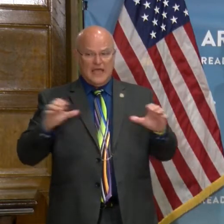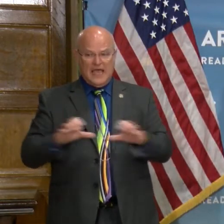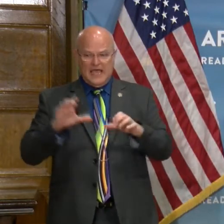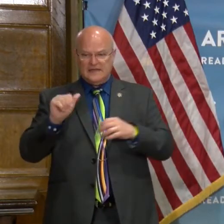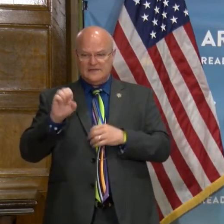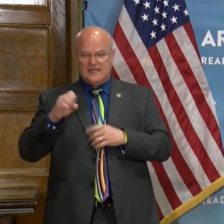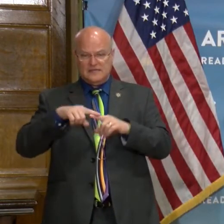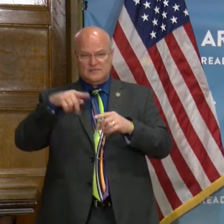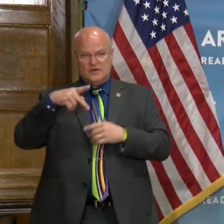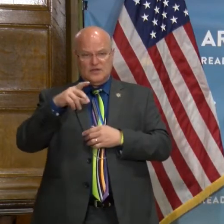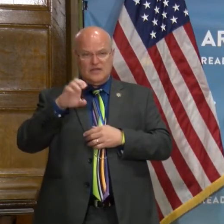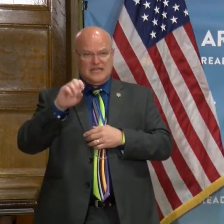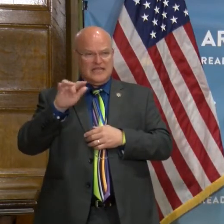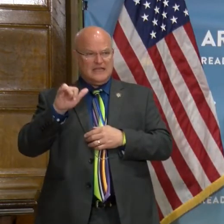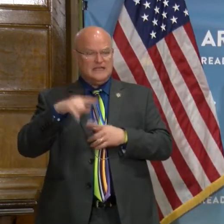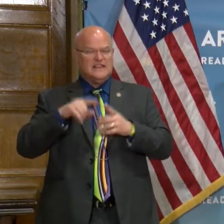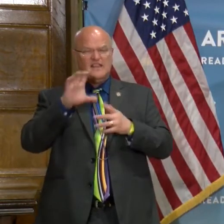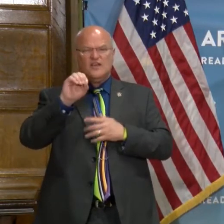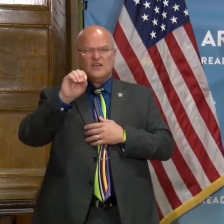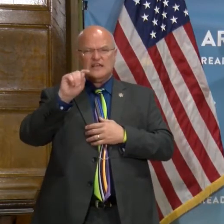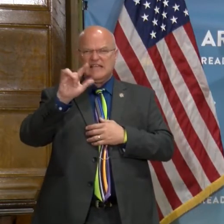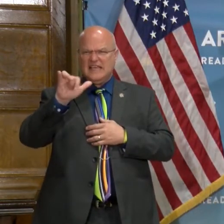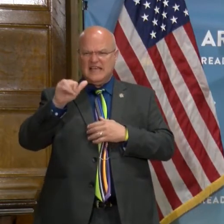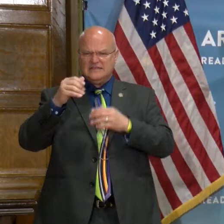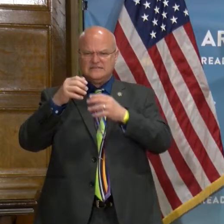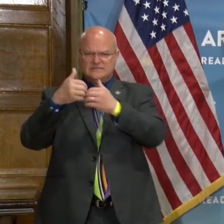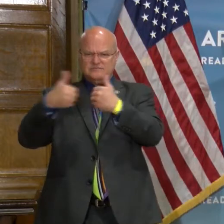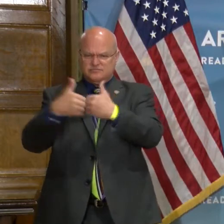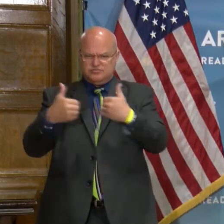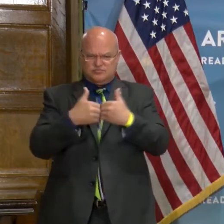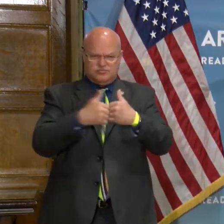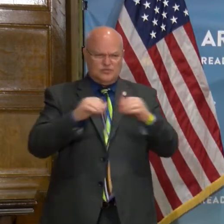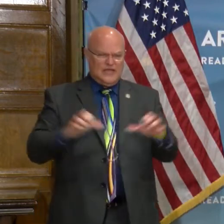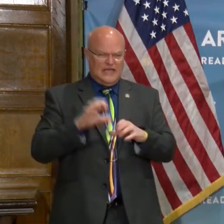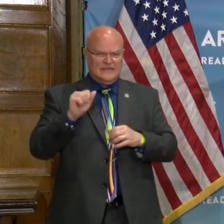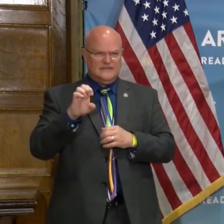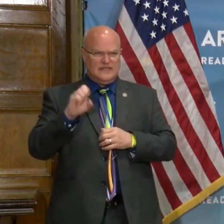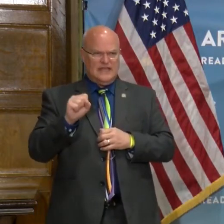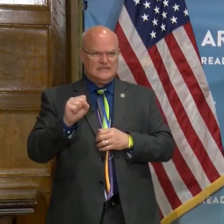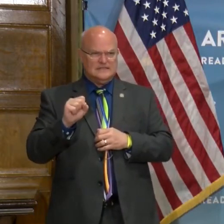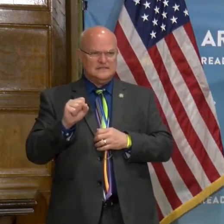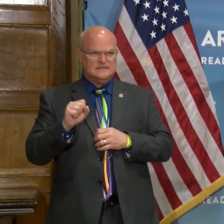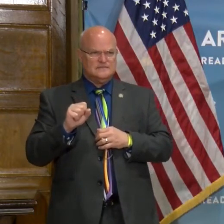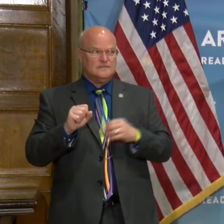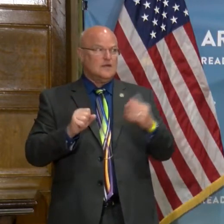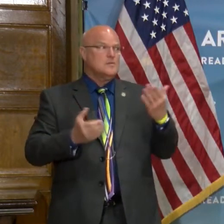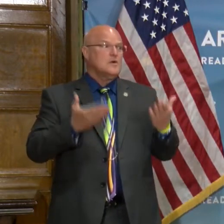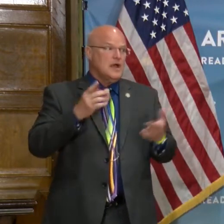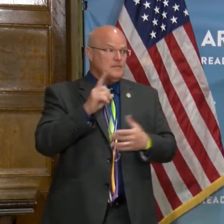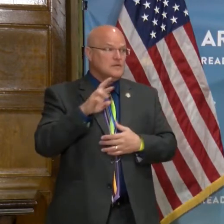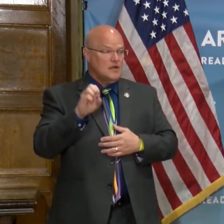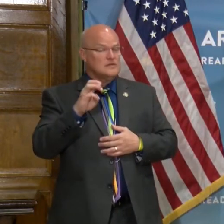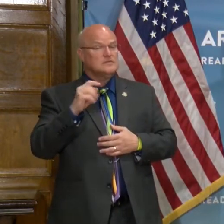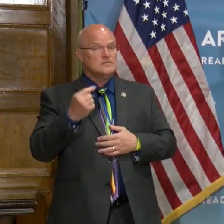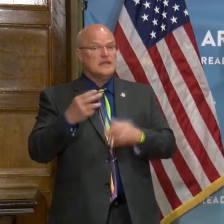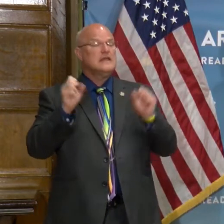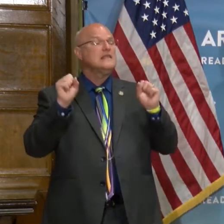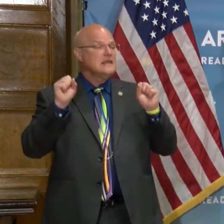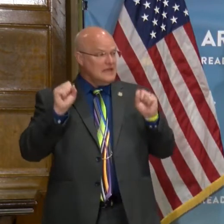Active cases per county? I mean, is there a county breakdown on active cases? There is. Perhaps Dr. Smith